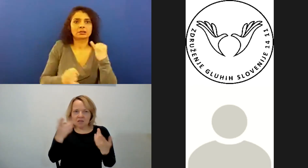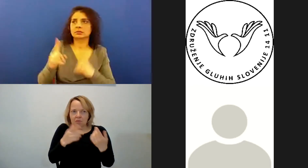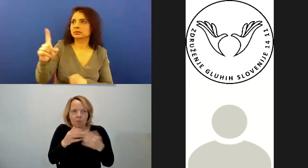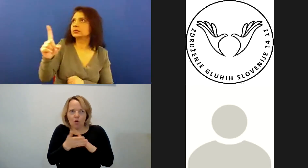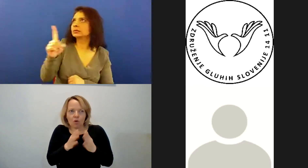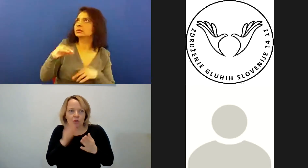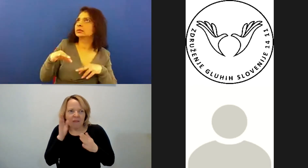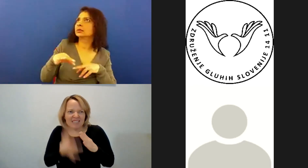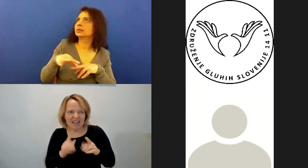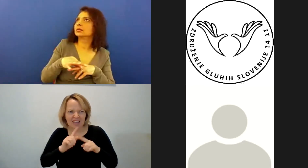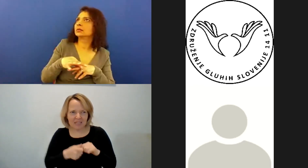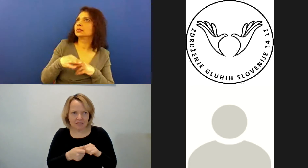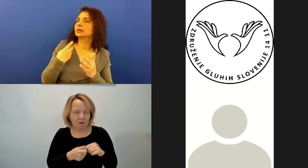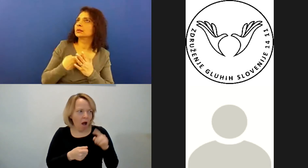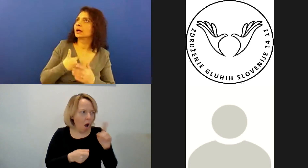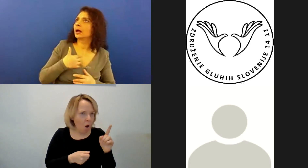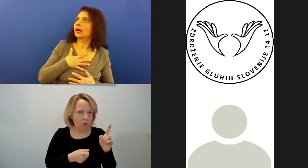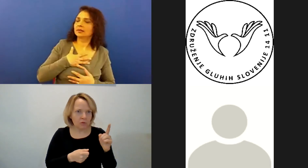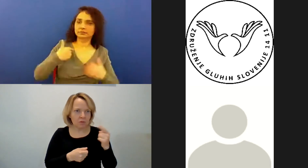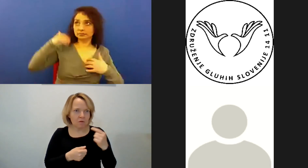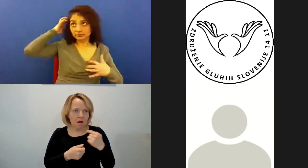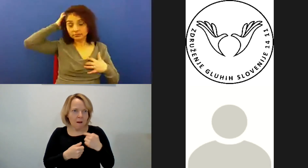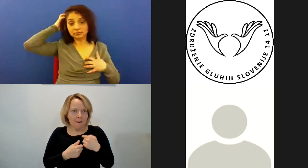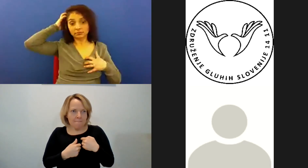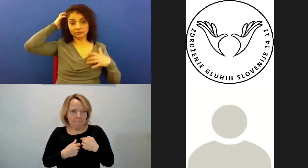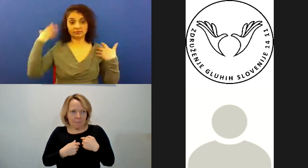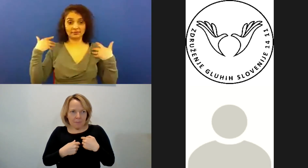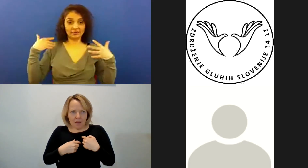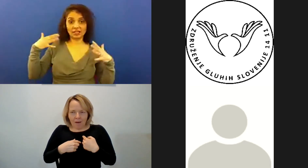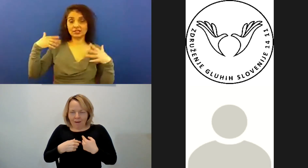I always thought I'm deaf, I'm a woman, I'm a Roma.